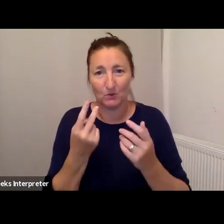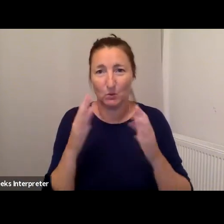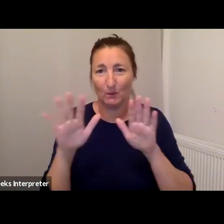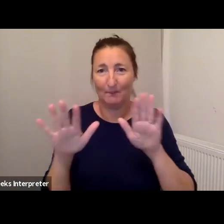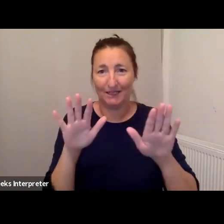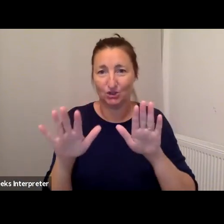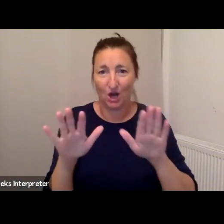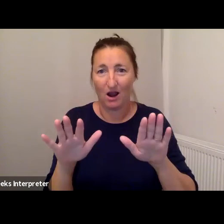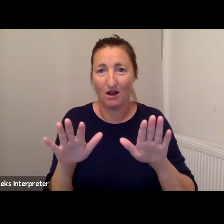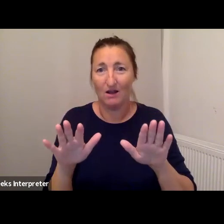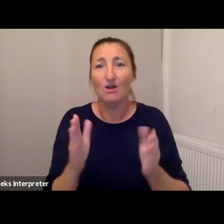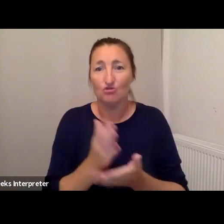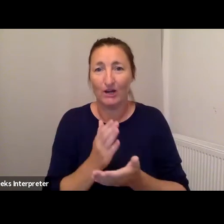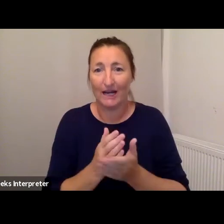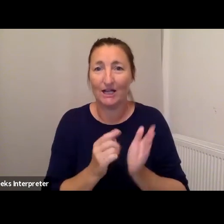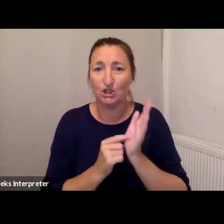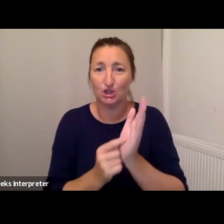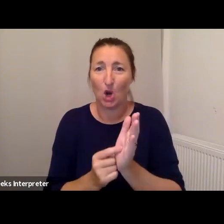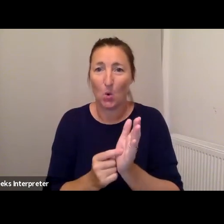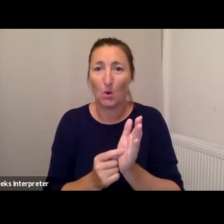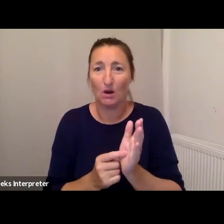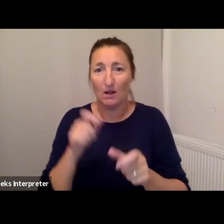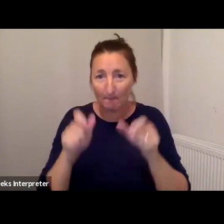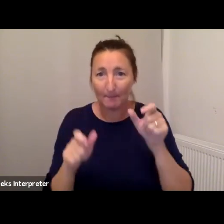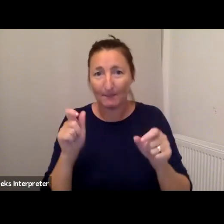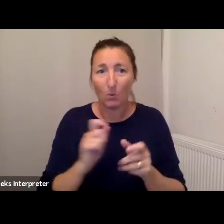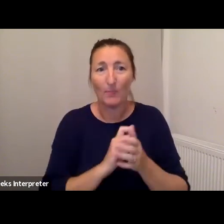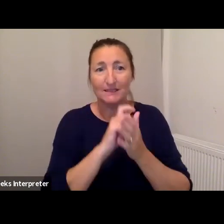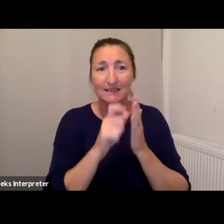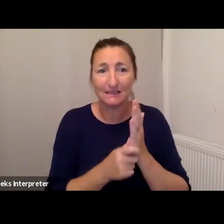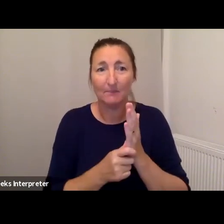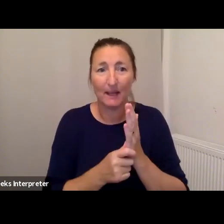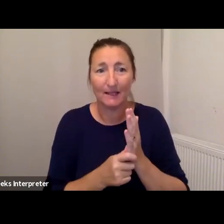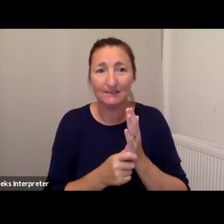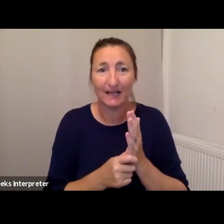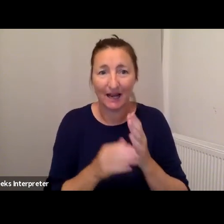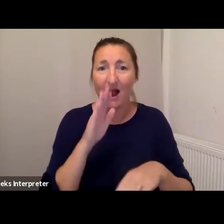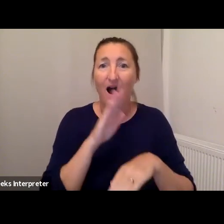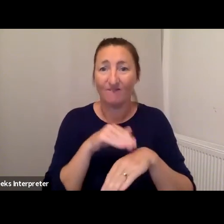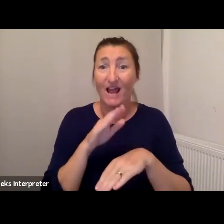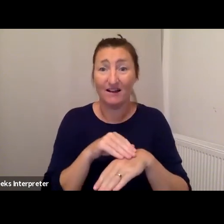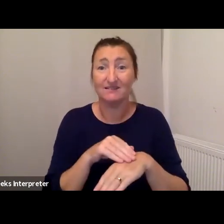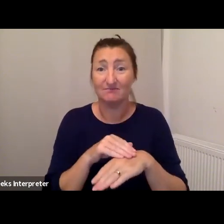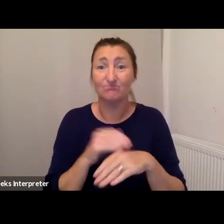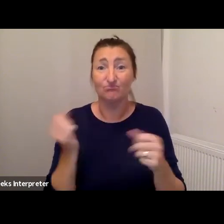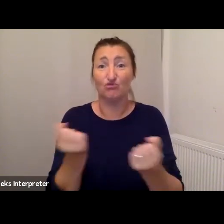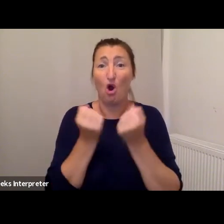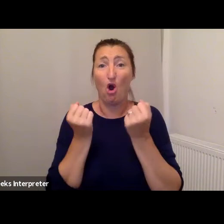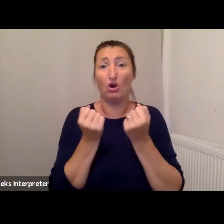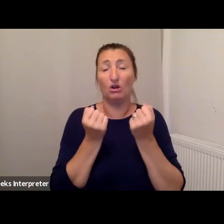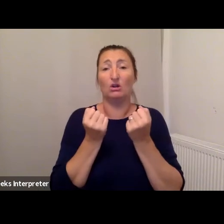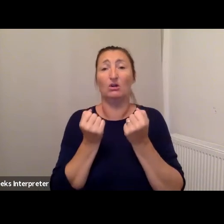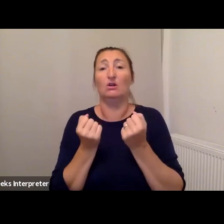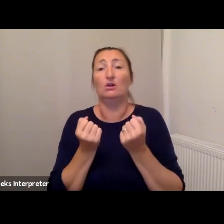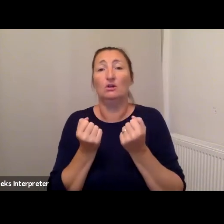two pictures shows how persons with disabilities will be the one most affected, having the least access